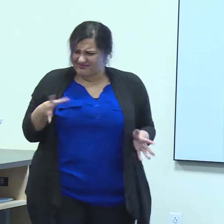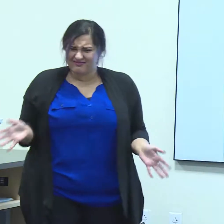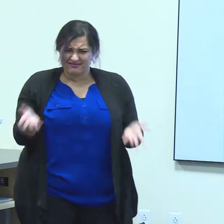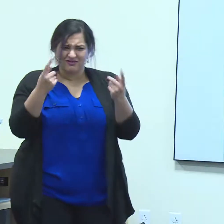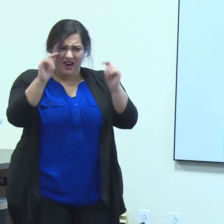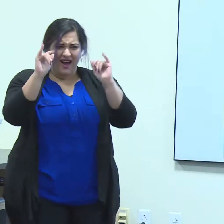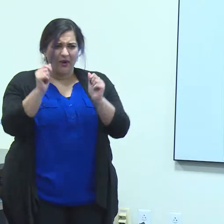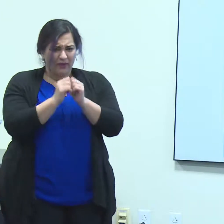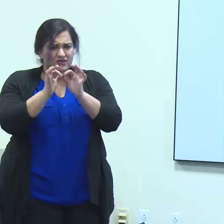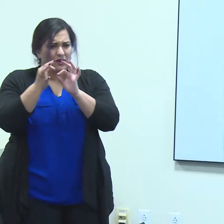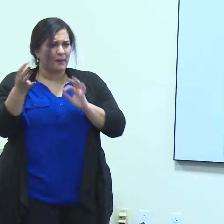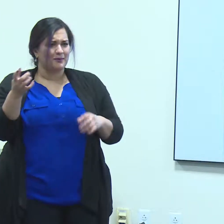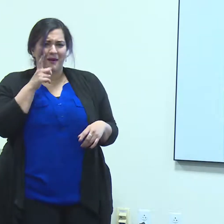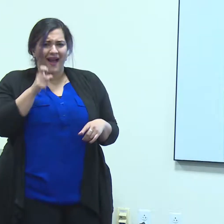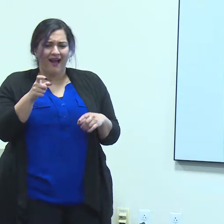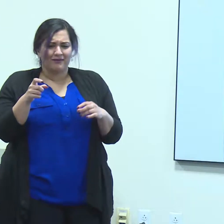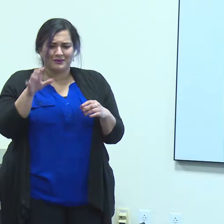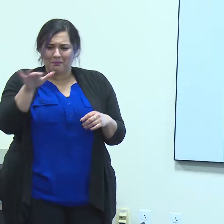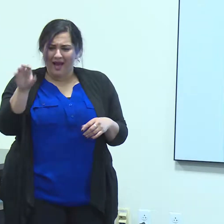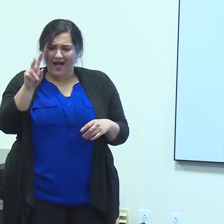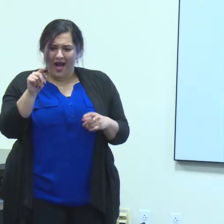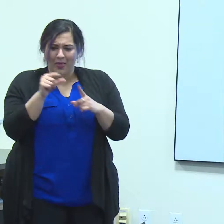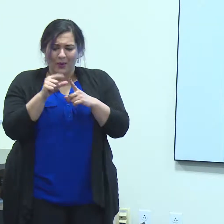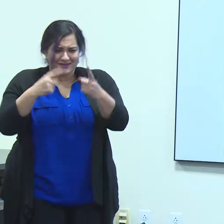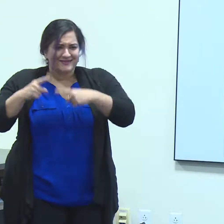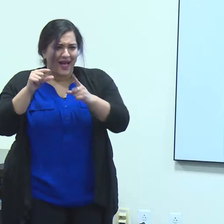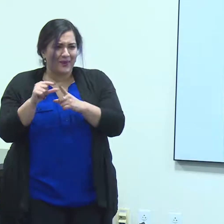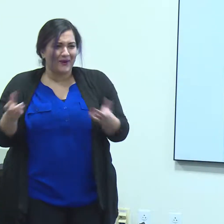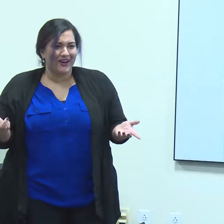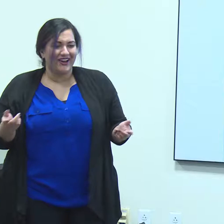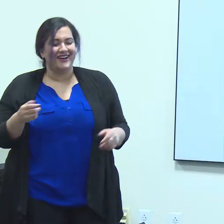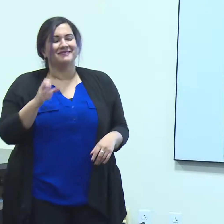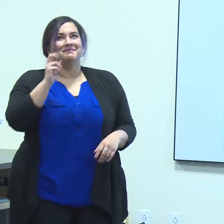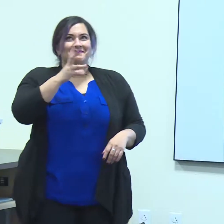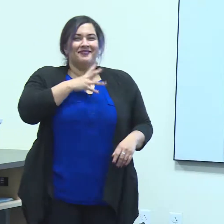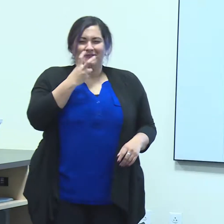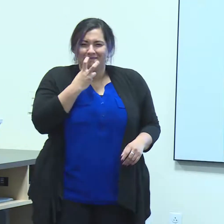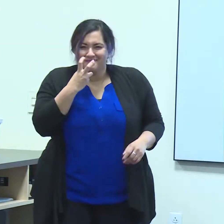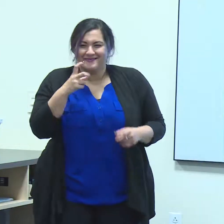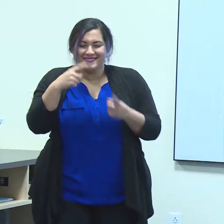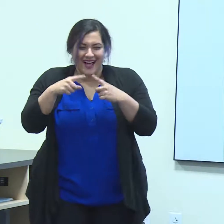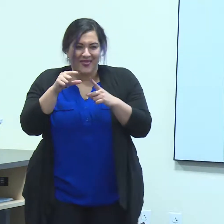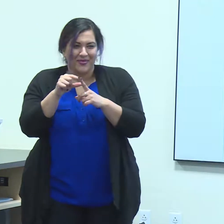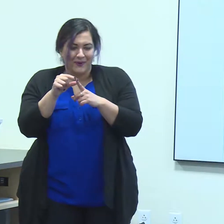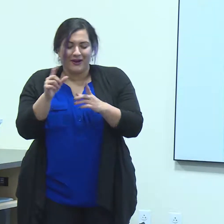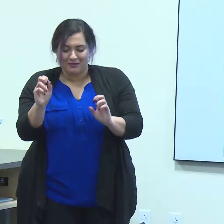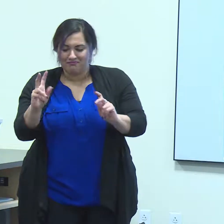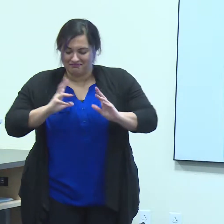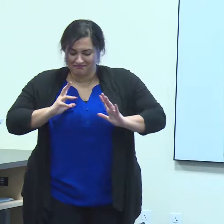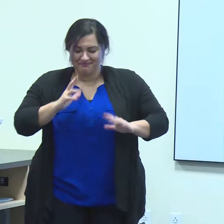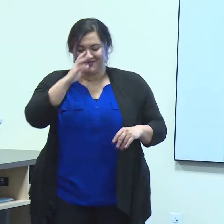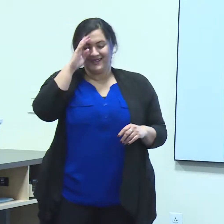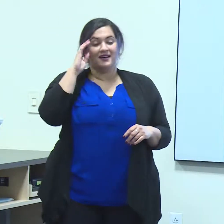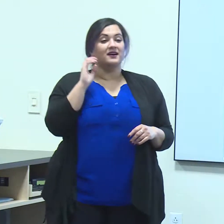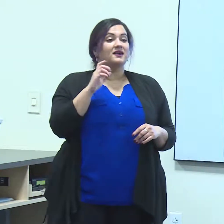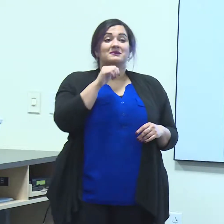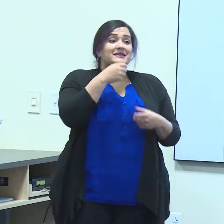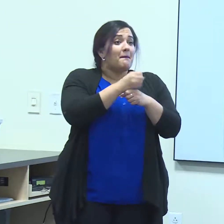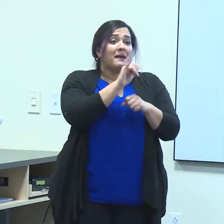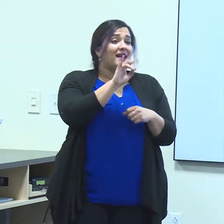school, the teacher said that that wasn't a good idea, but in 7th grade, my teacher encouraged me. And so instead of spelling the word with